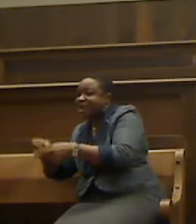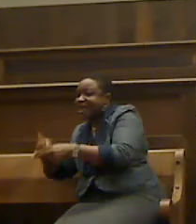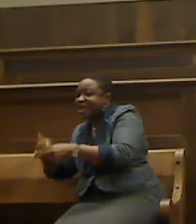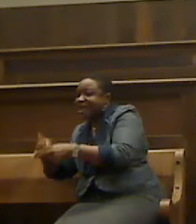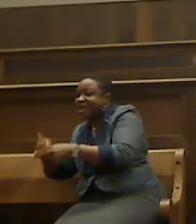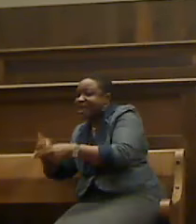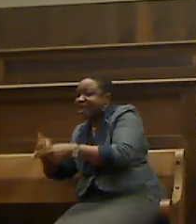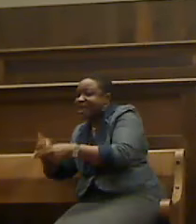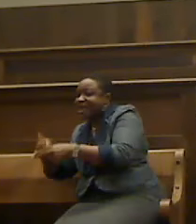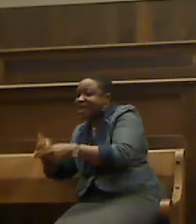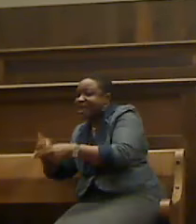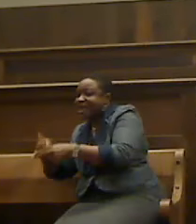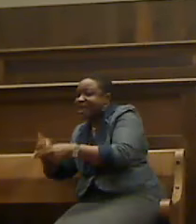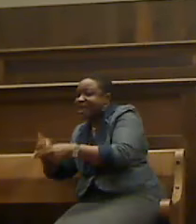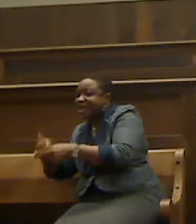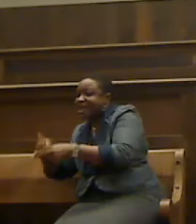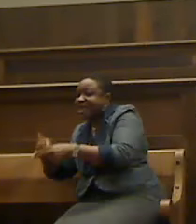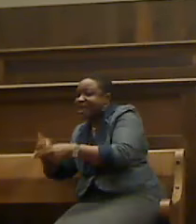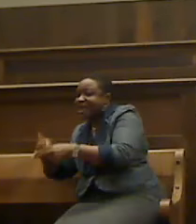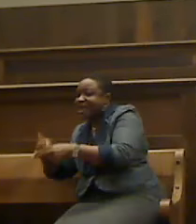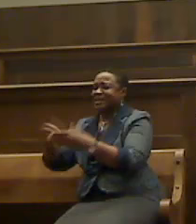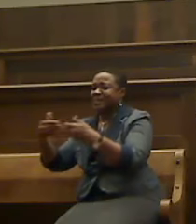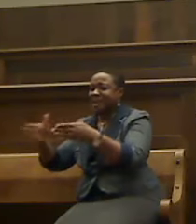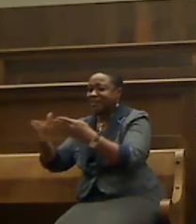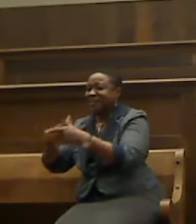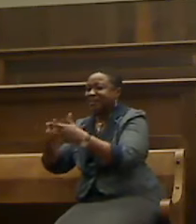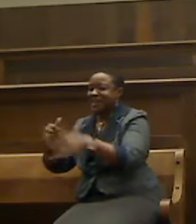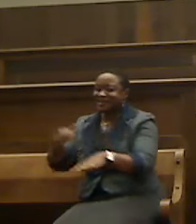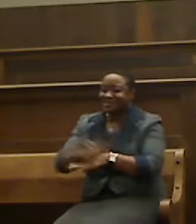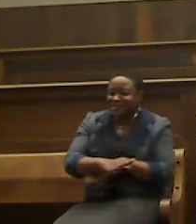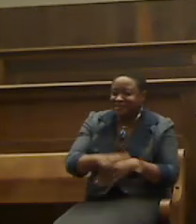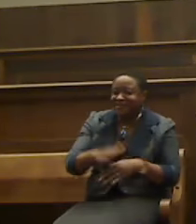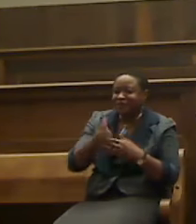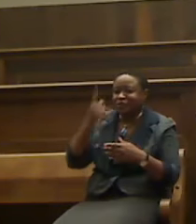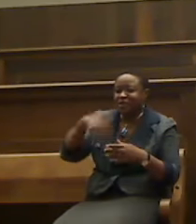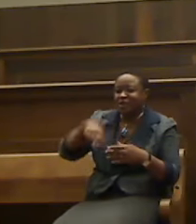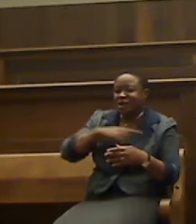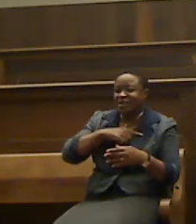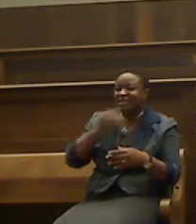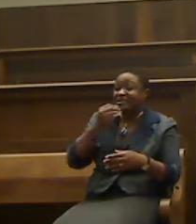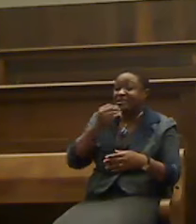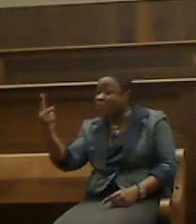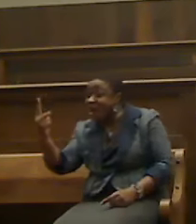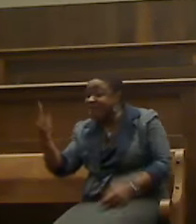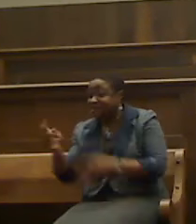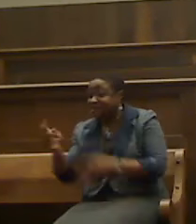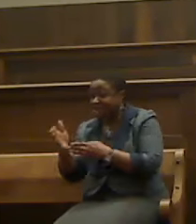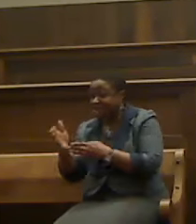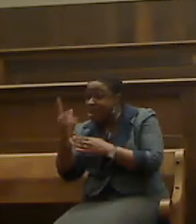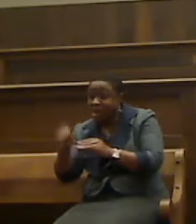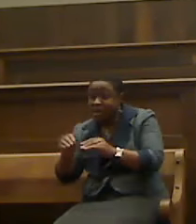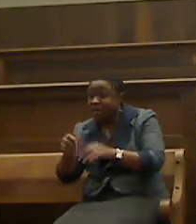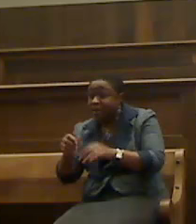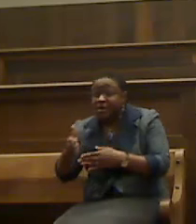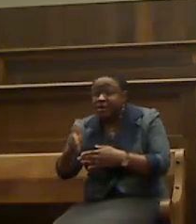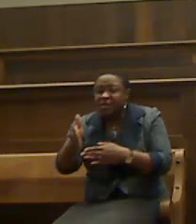and put it in tanks in Panama and then ship us the fish to eat. But one salmon released accidentally could end